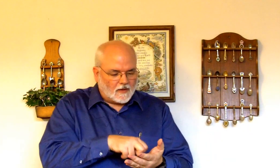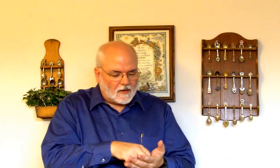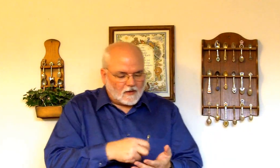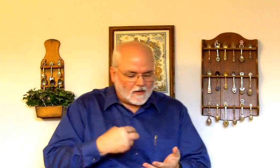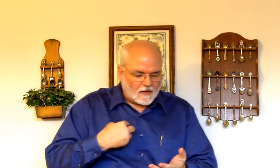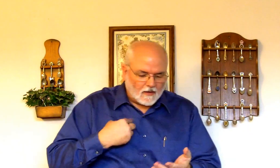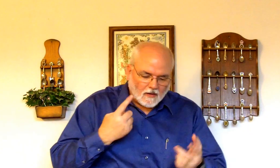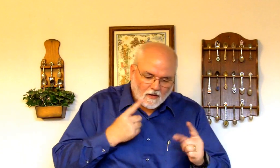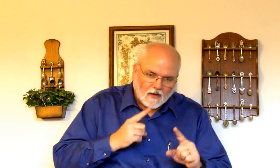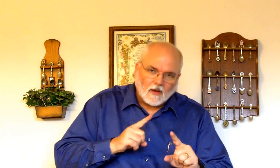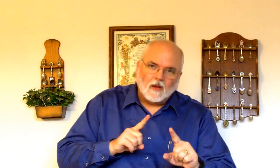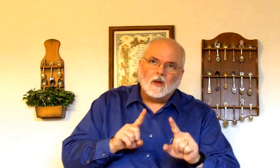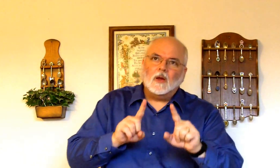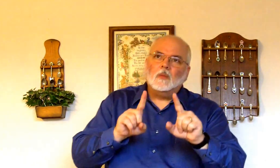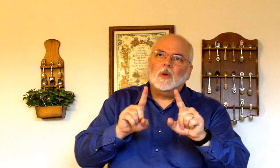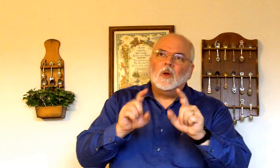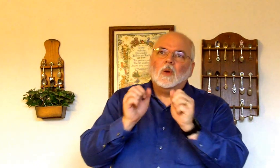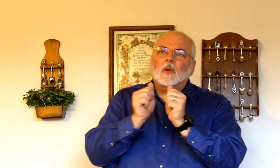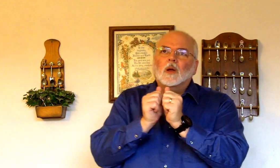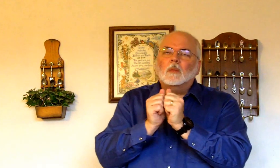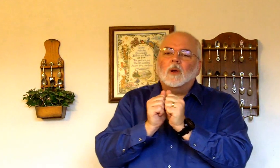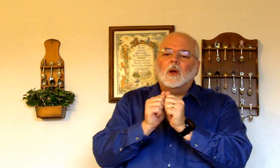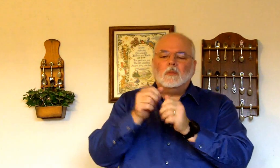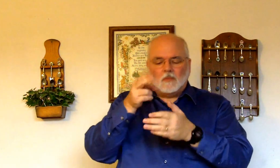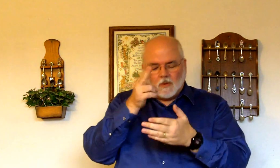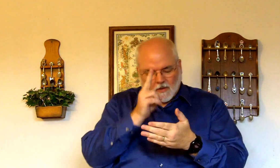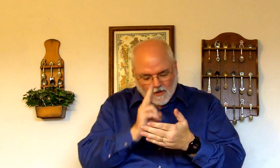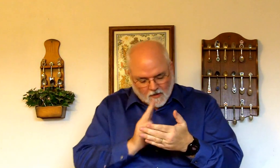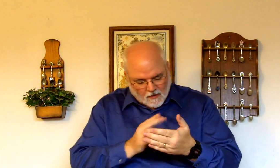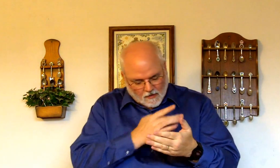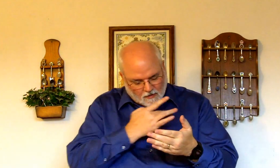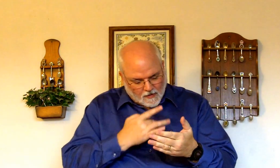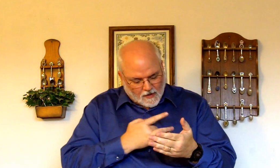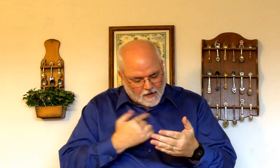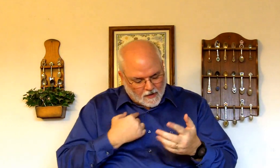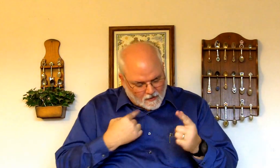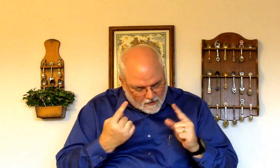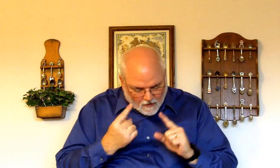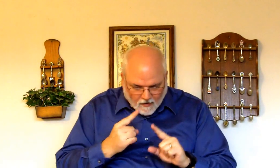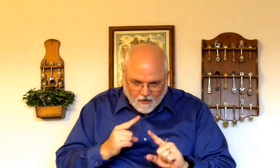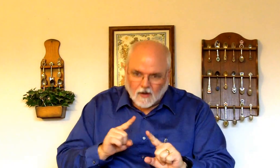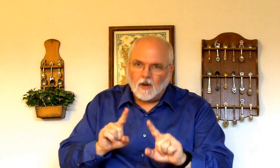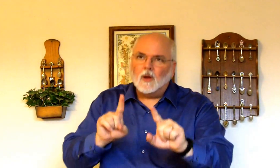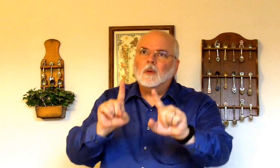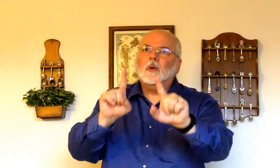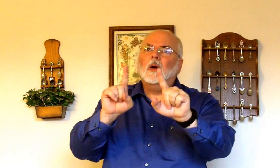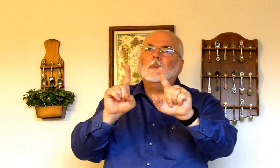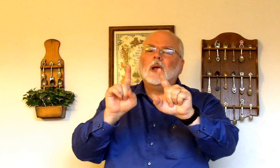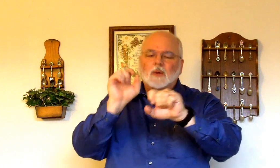I come, with a humble heart I come, bowing